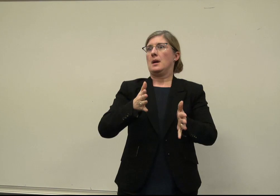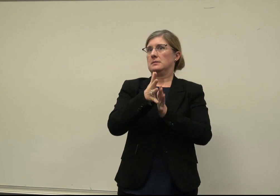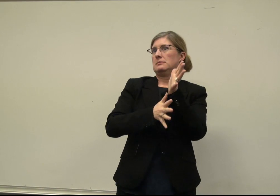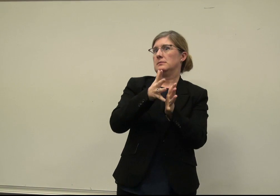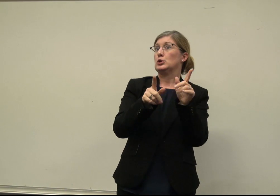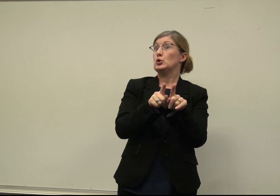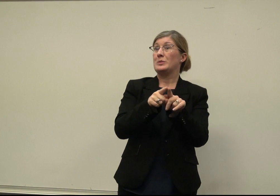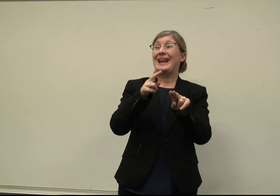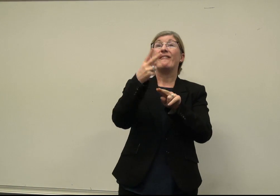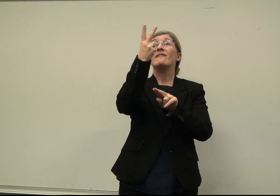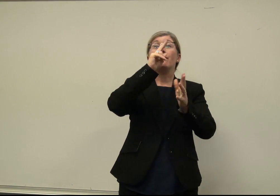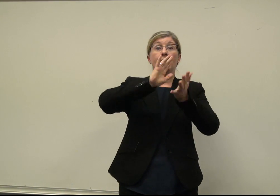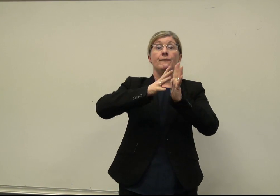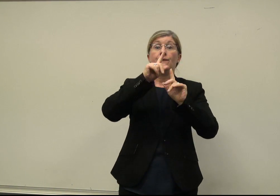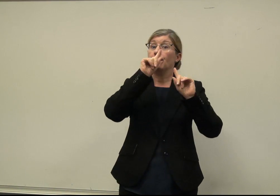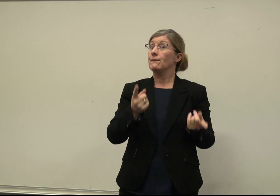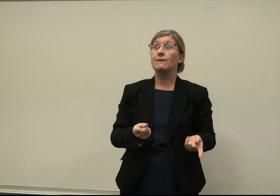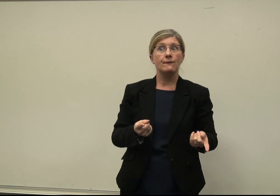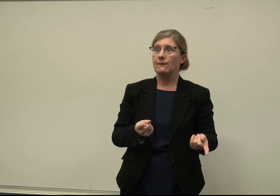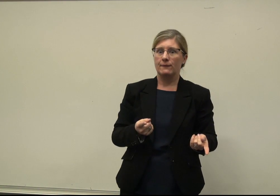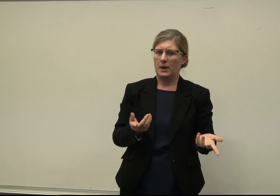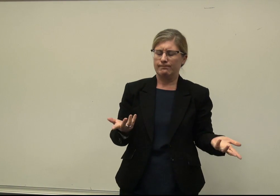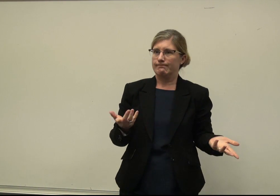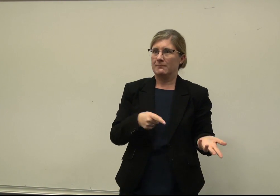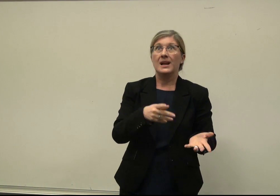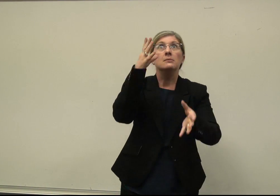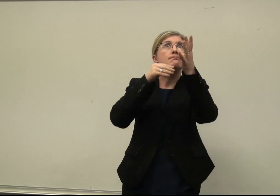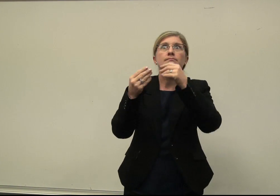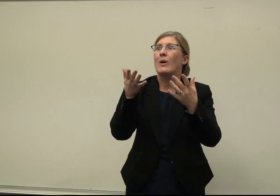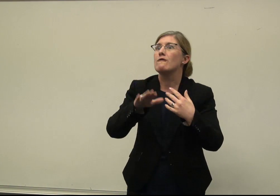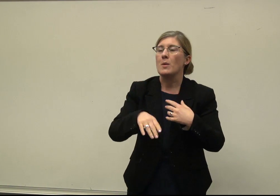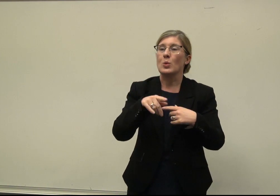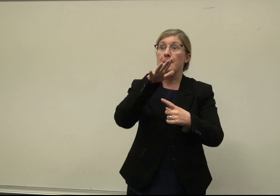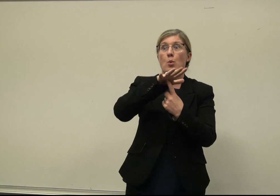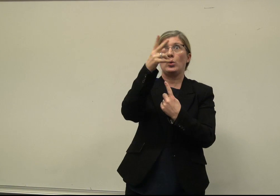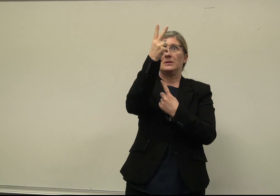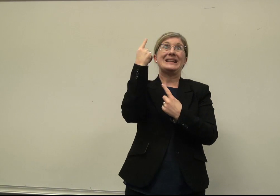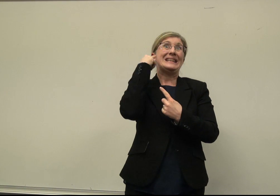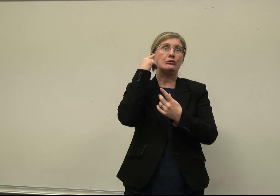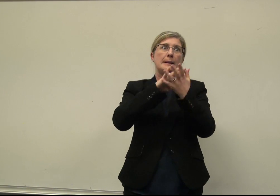sign language, so it's important for them to learn it too.